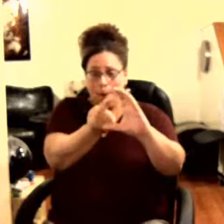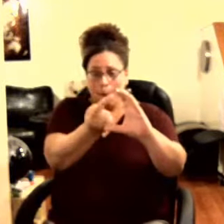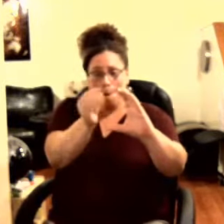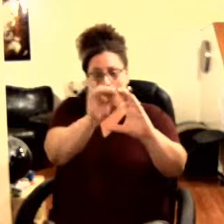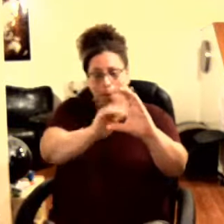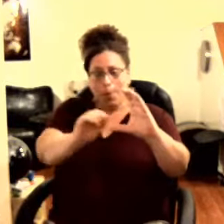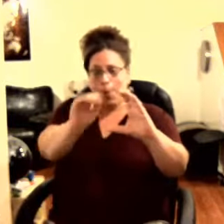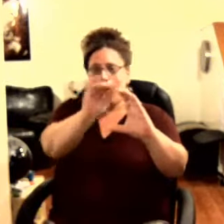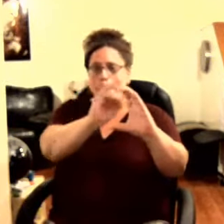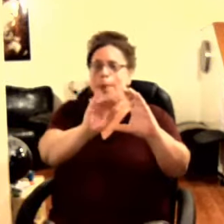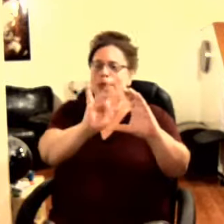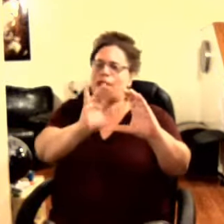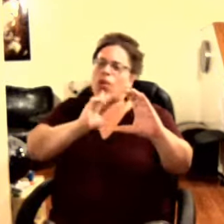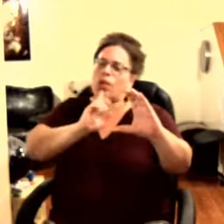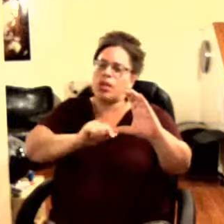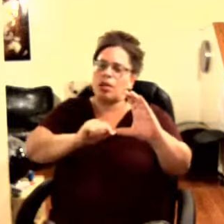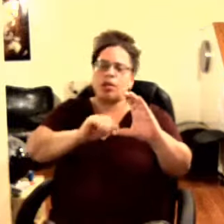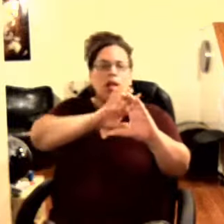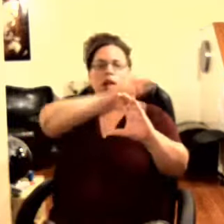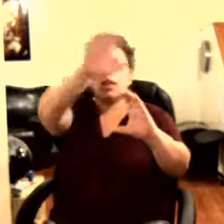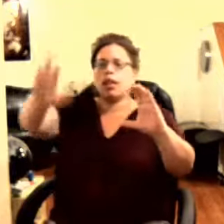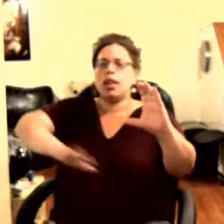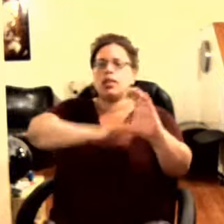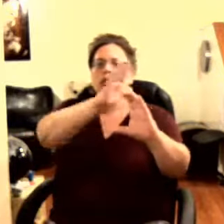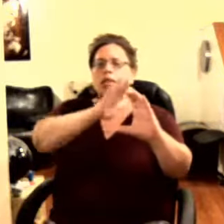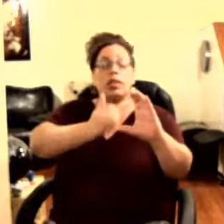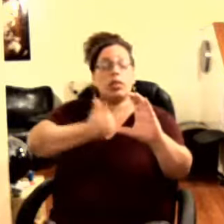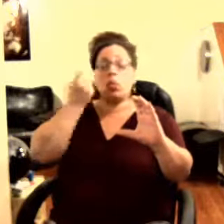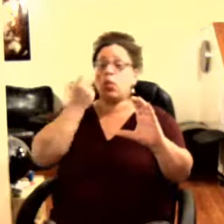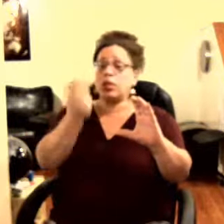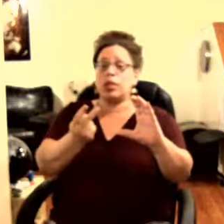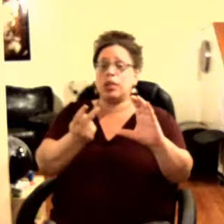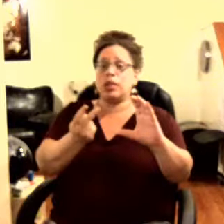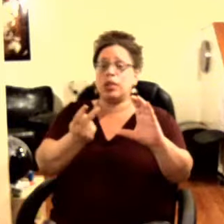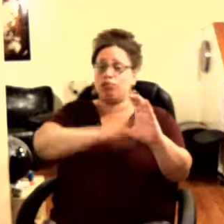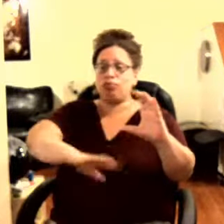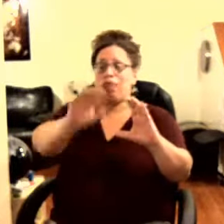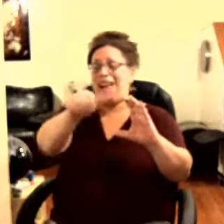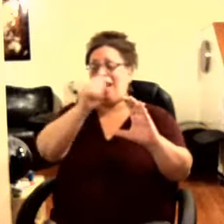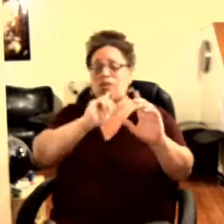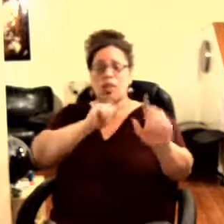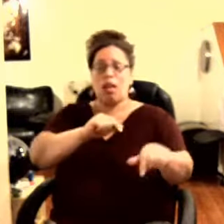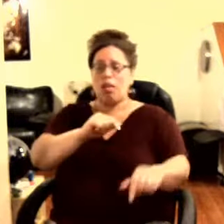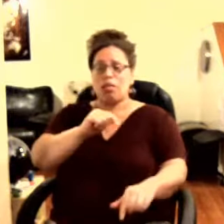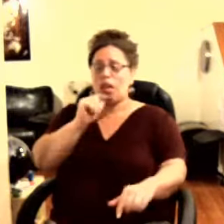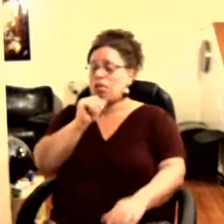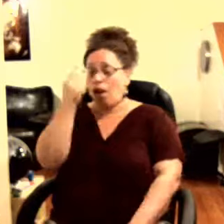at the Netflix queues, and they noticed something kind of funny that a lot of us probably have noticed, which is there are some movies that just sort of zip right up and